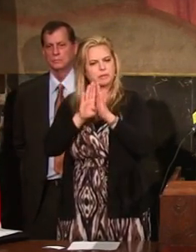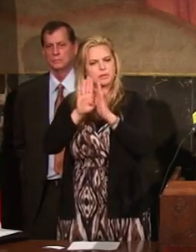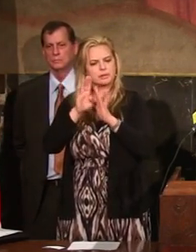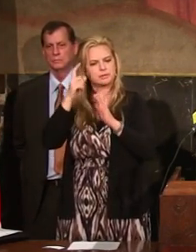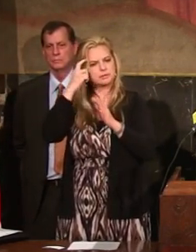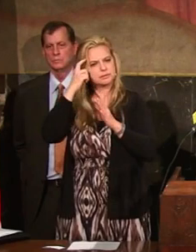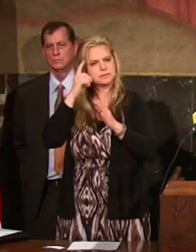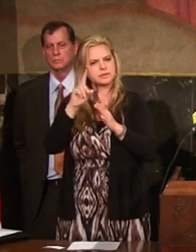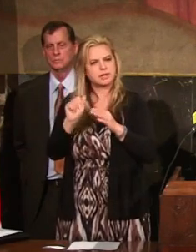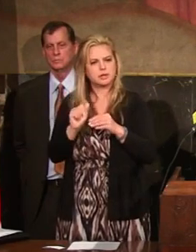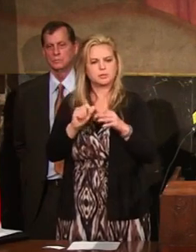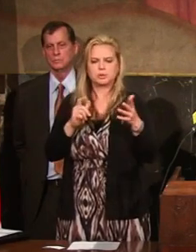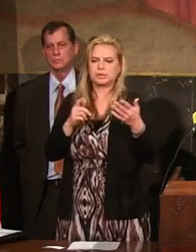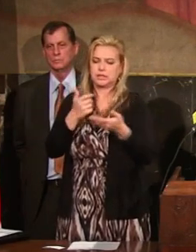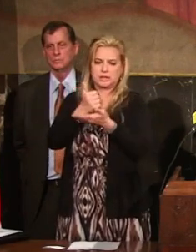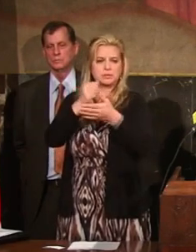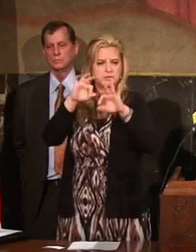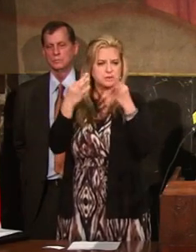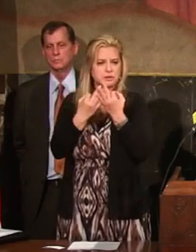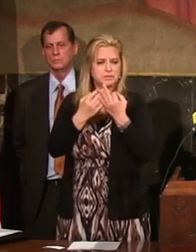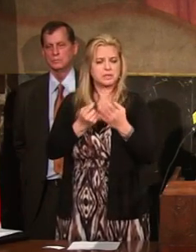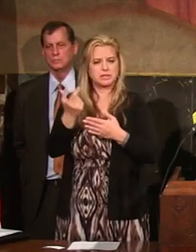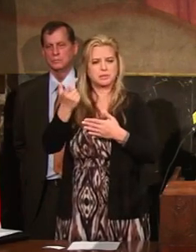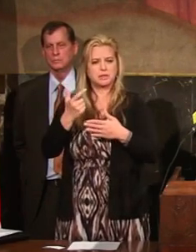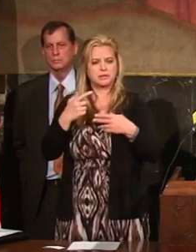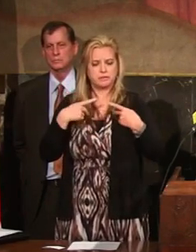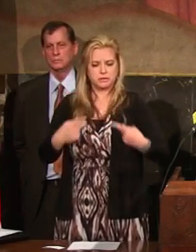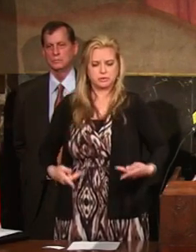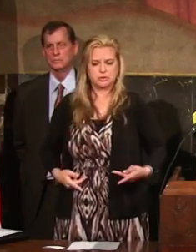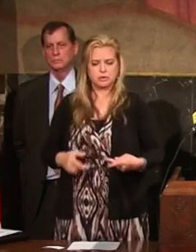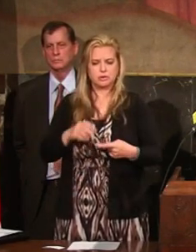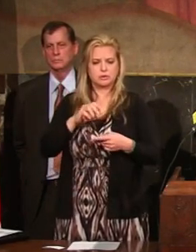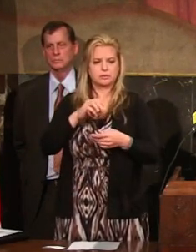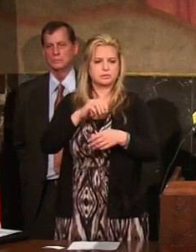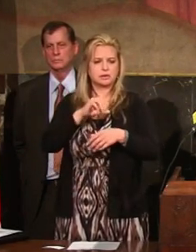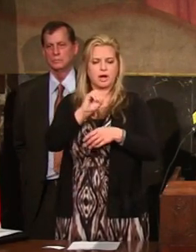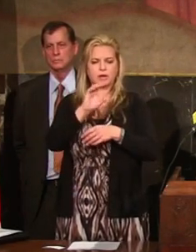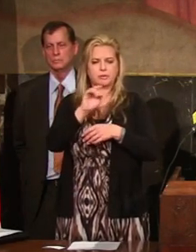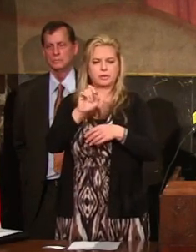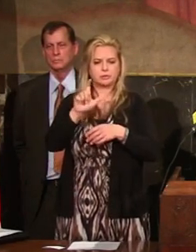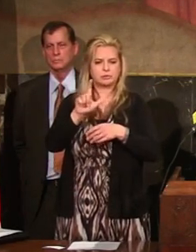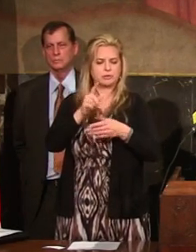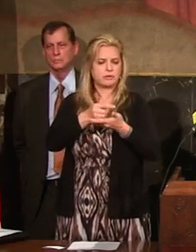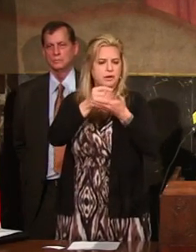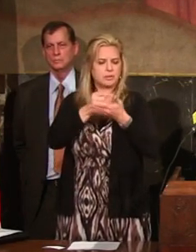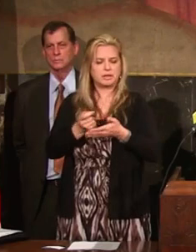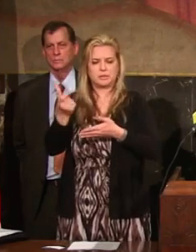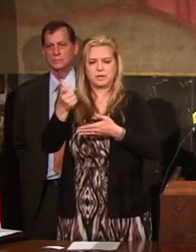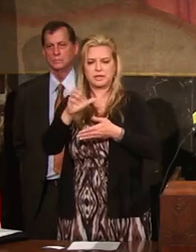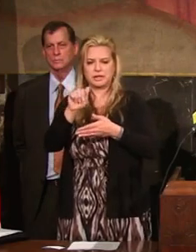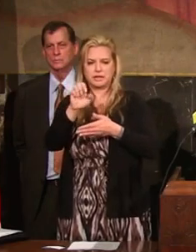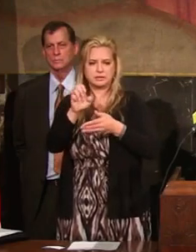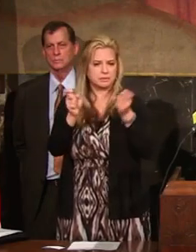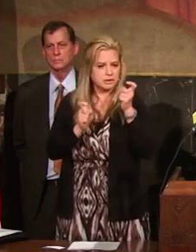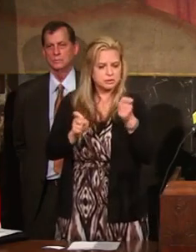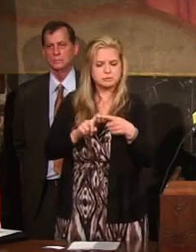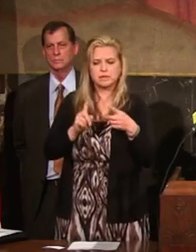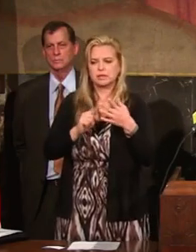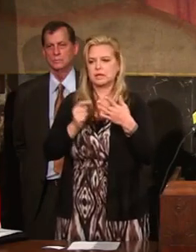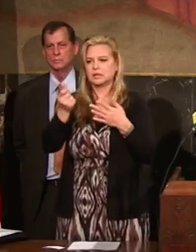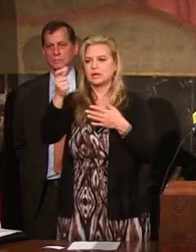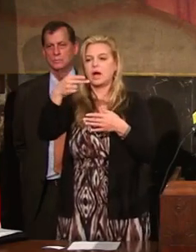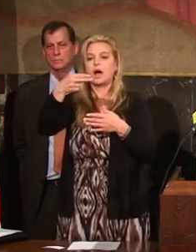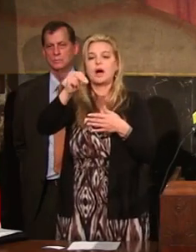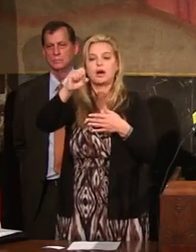families. Eliminating physical and occupational therapies. Eliminating case management. Elimination of the